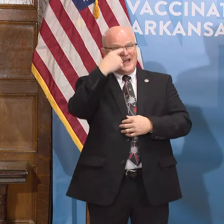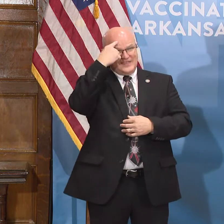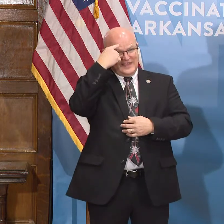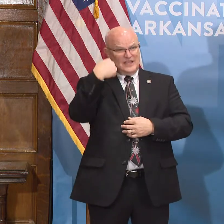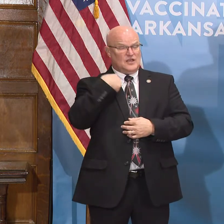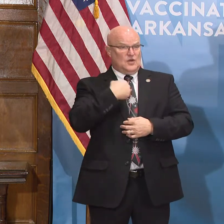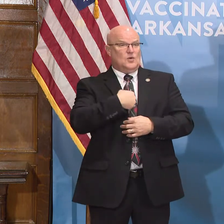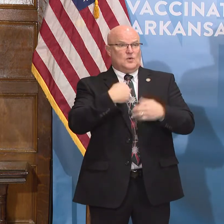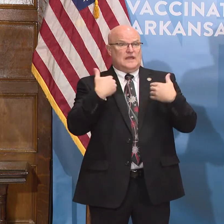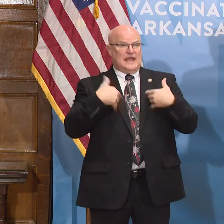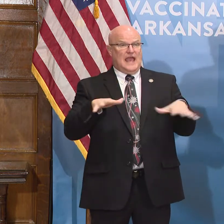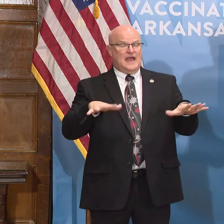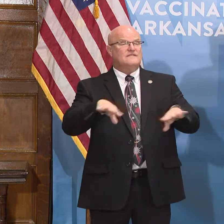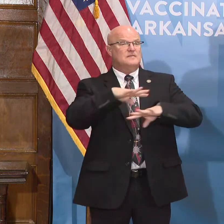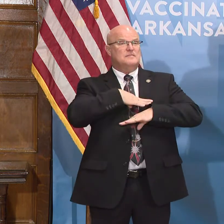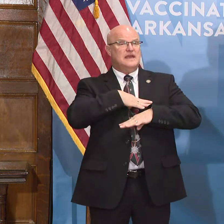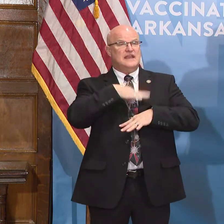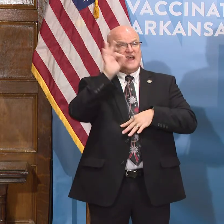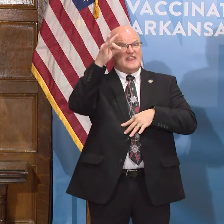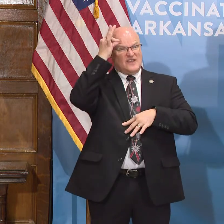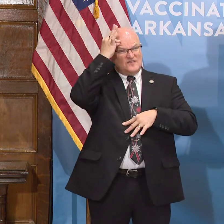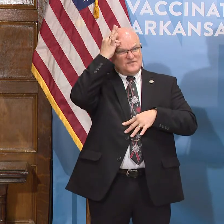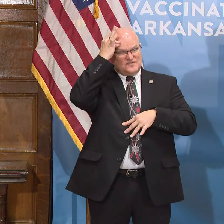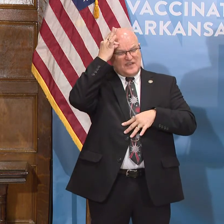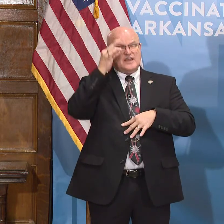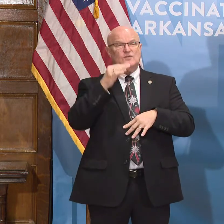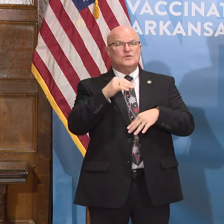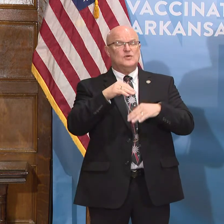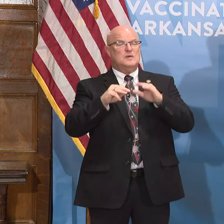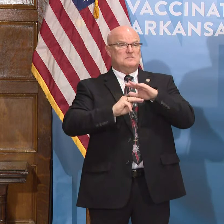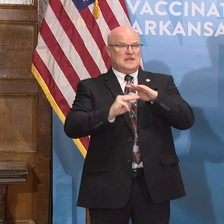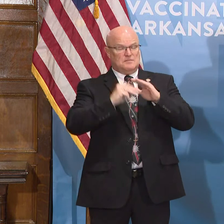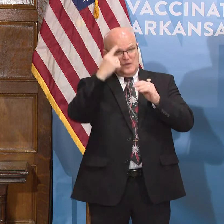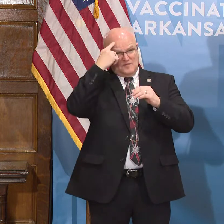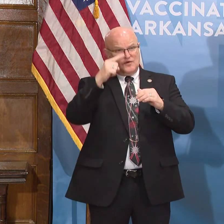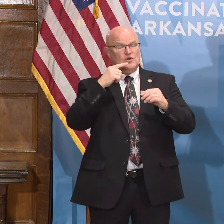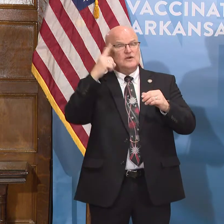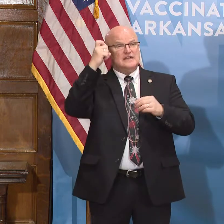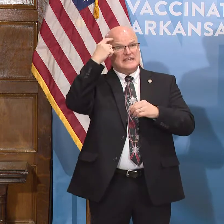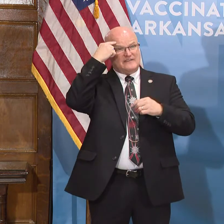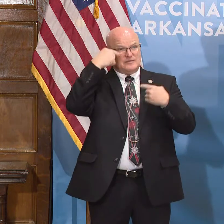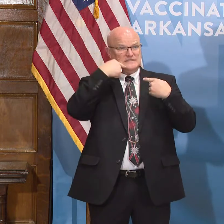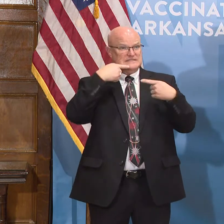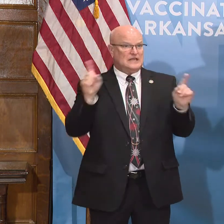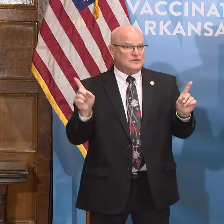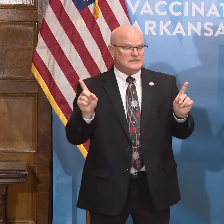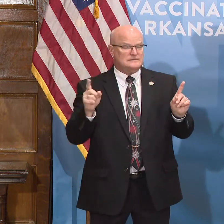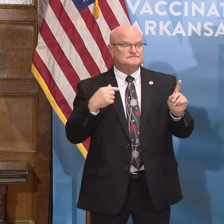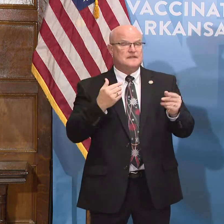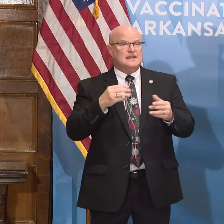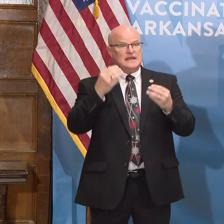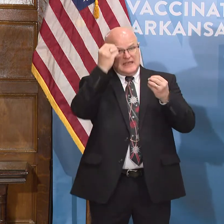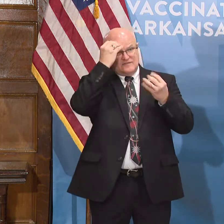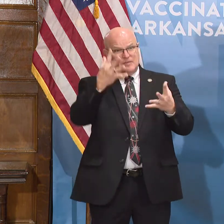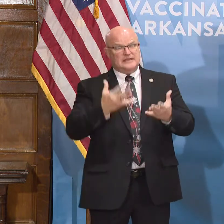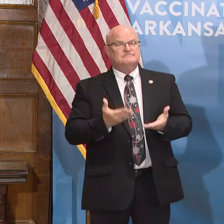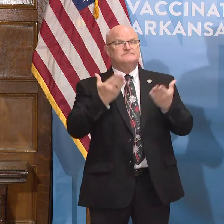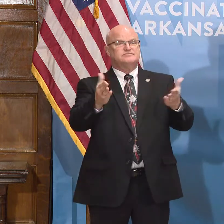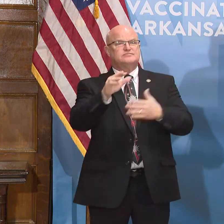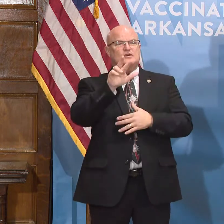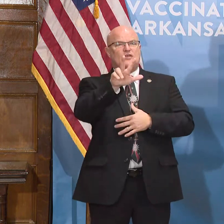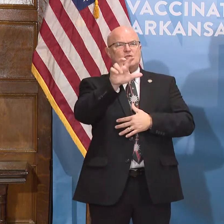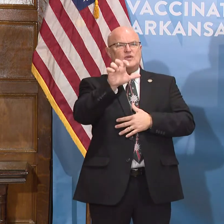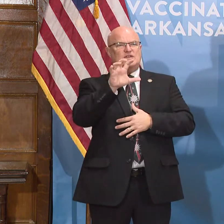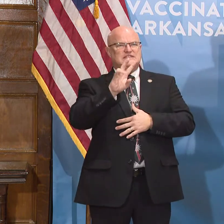have met the federal threshold for a disaster declaration. We have submitted information. Over